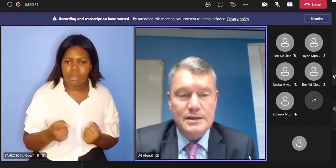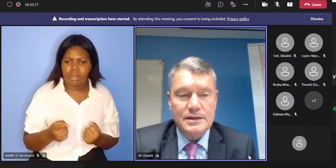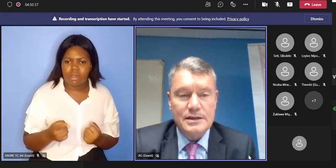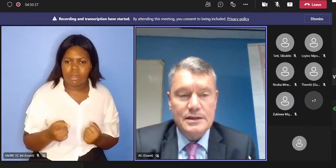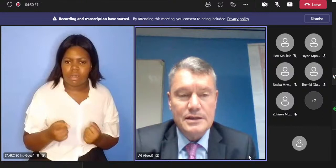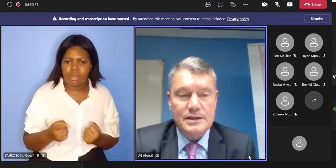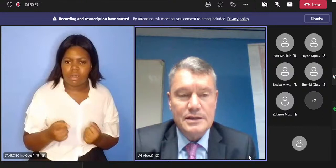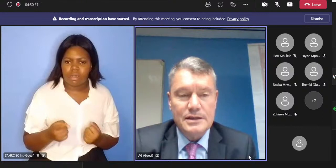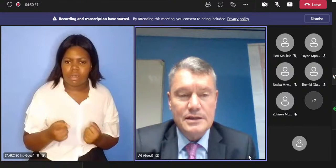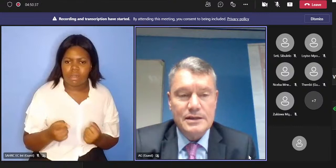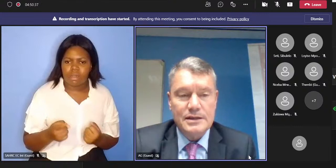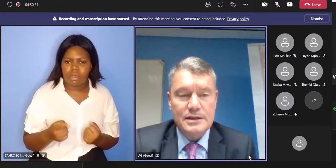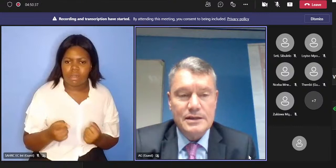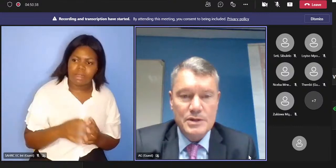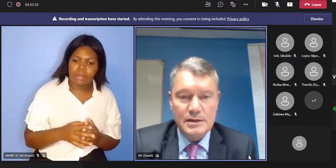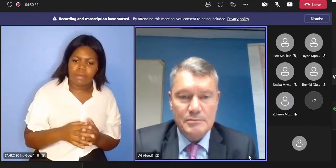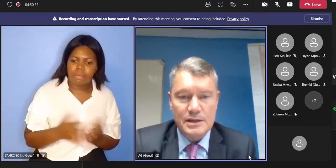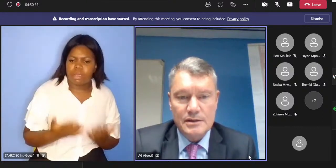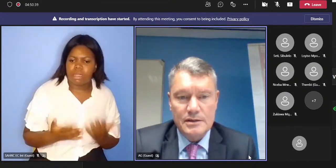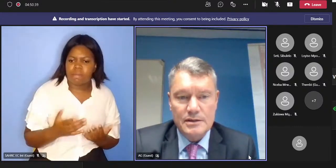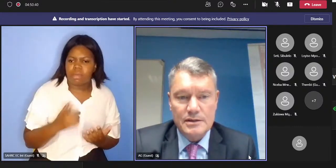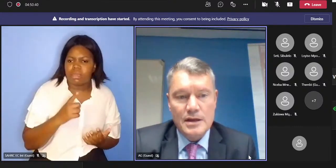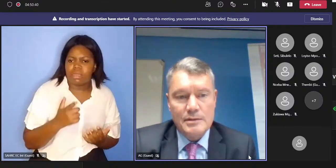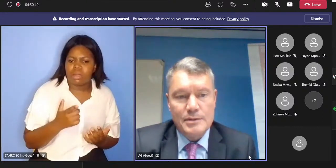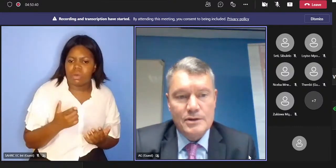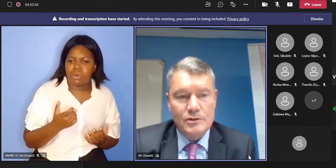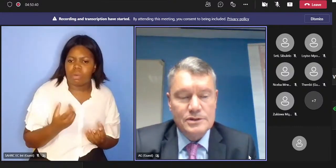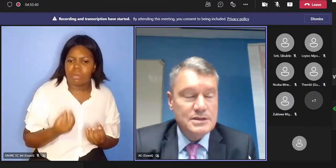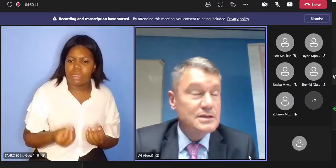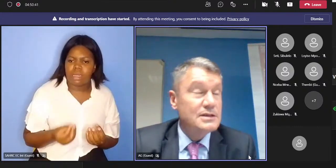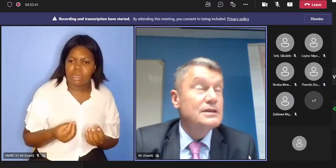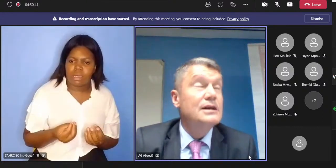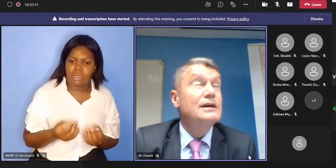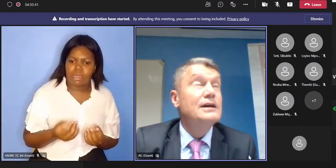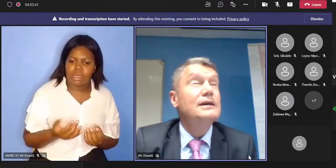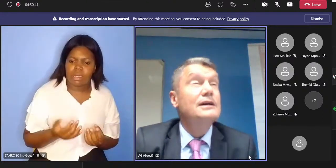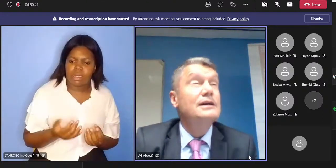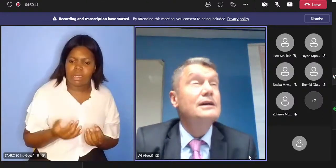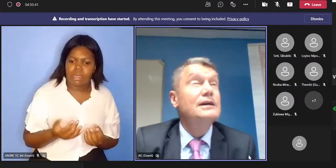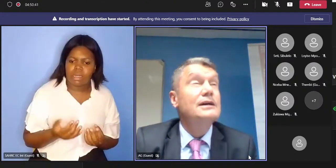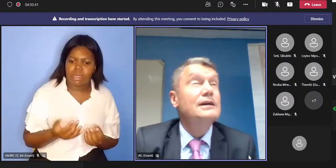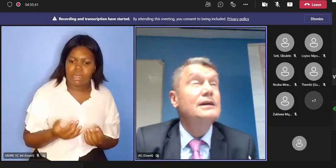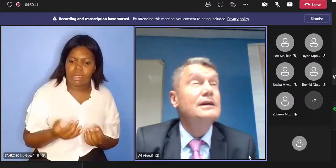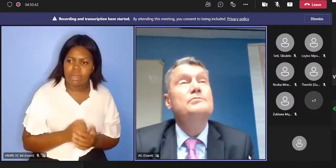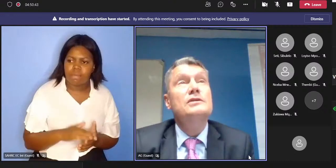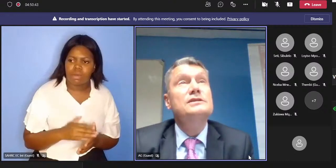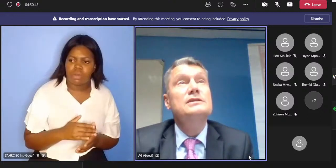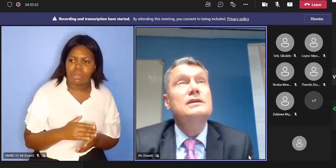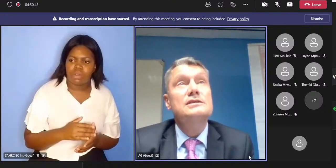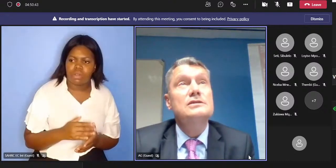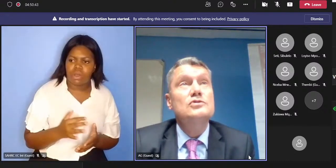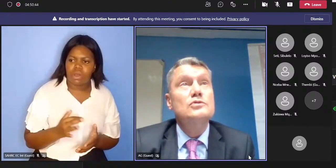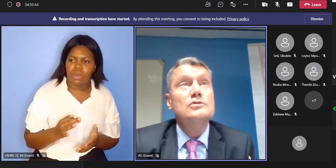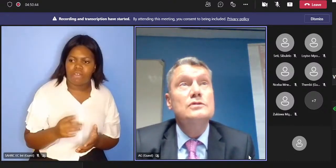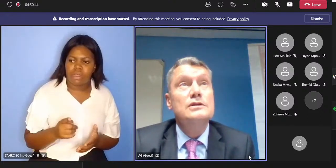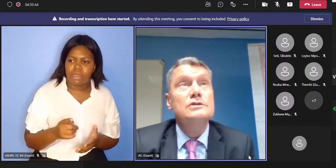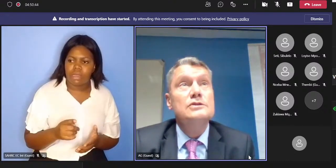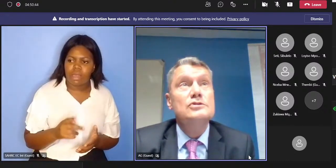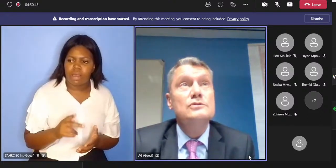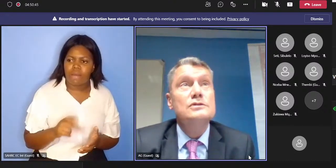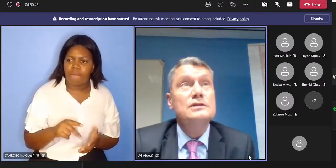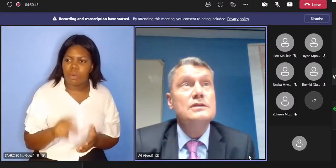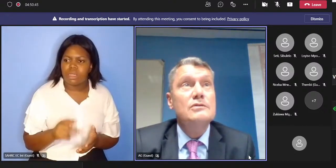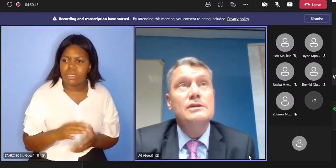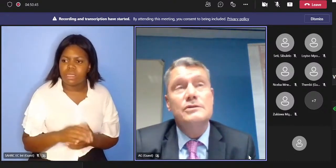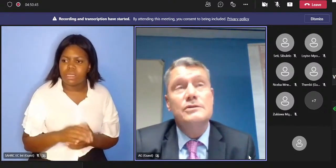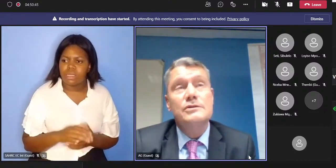then let's say someone has been admitted because the admissions policy doesn't talk to those issues.